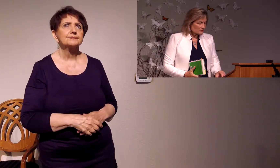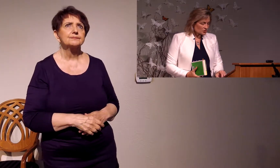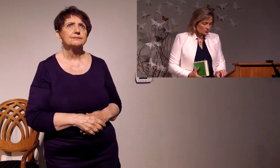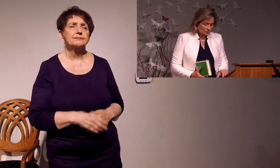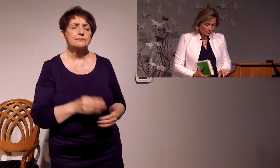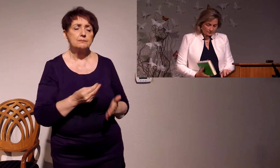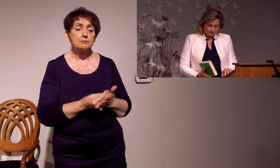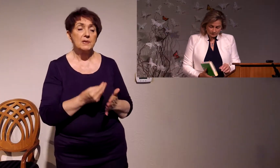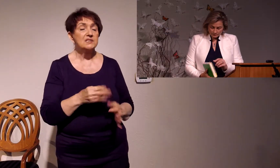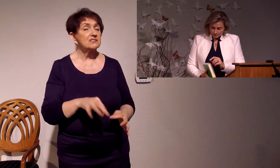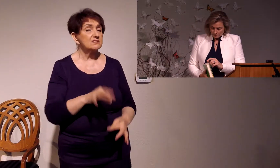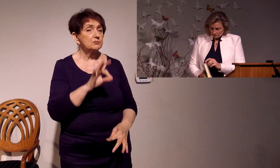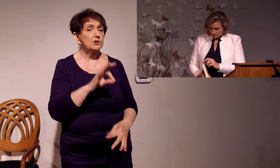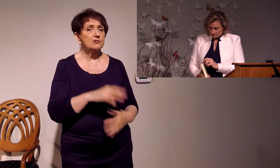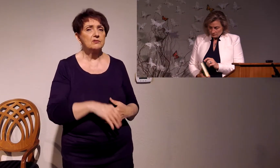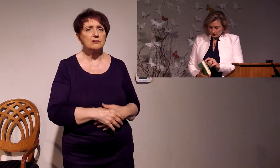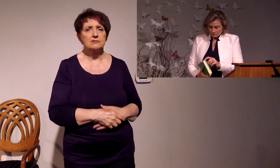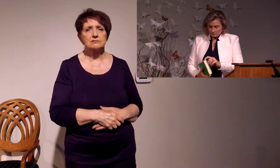Money is spiritual.